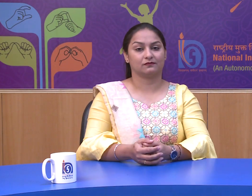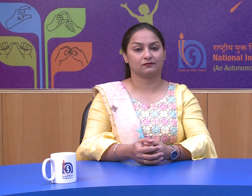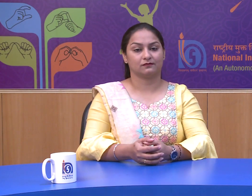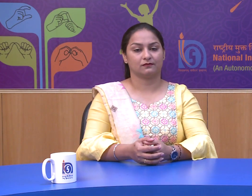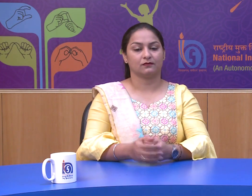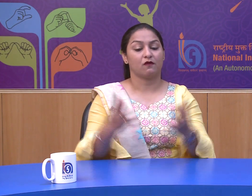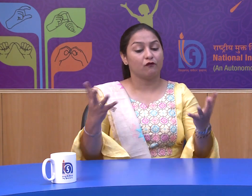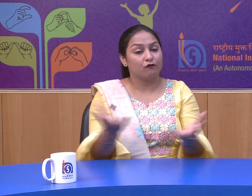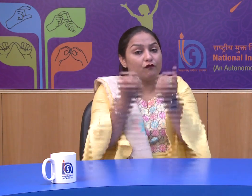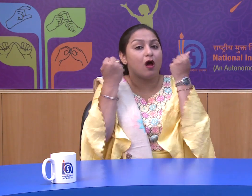found in